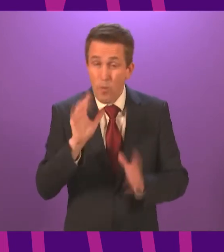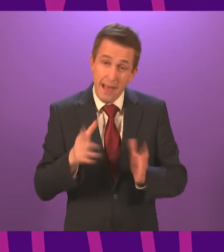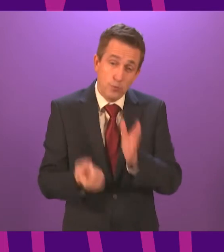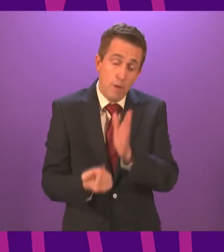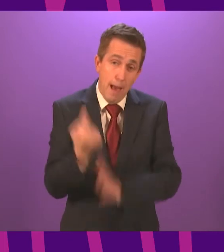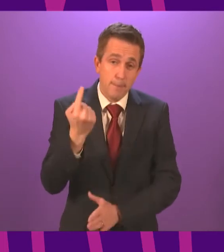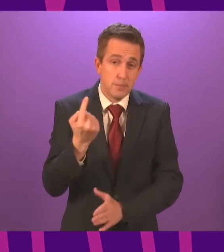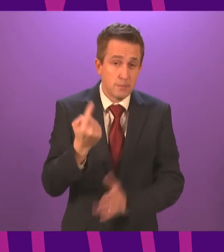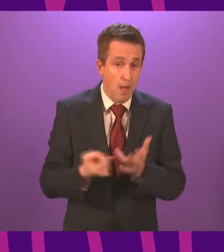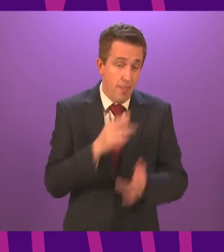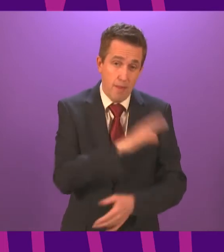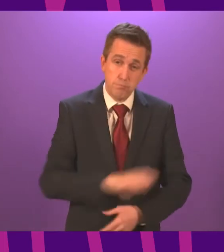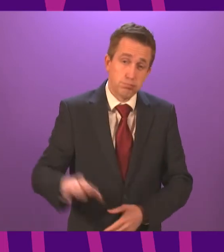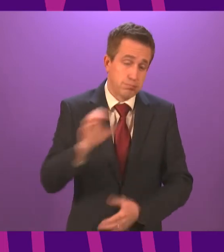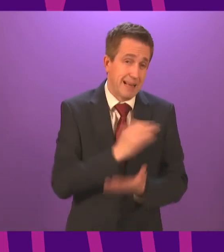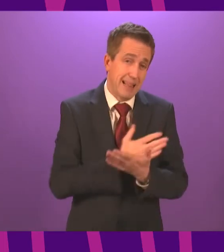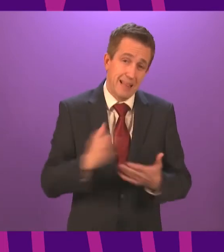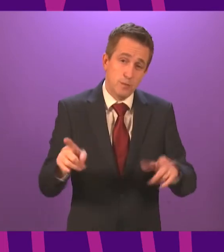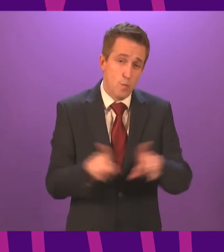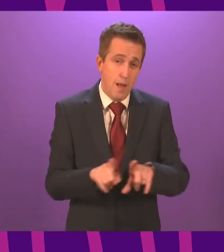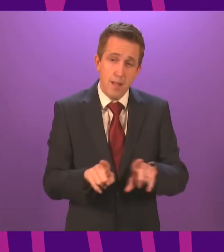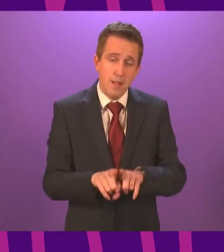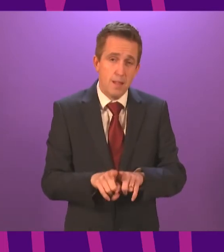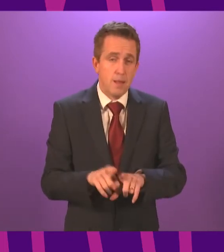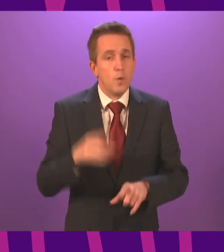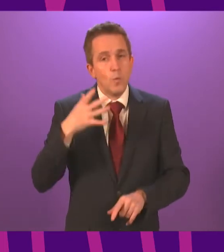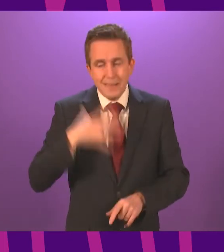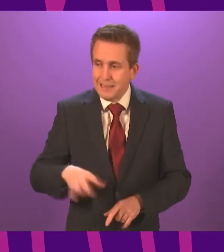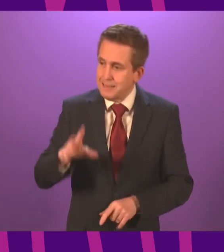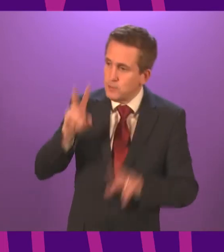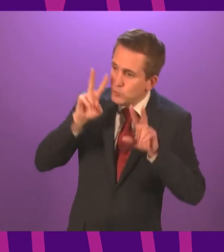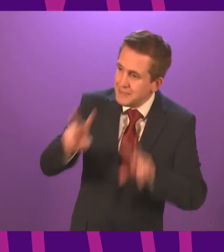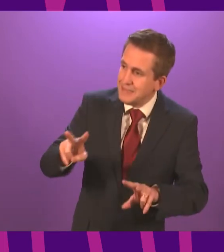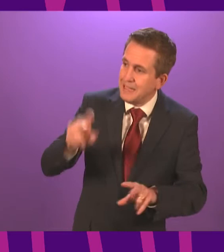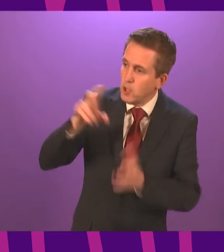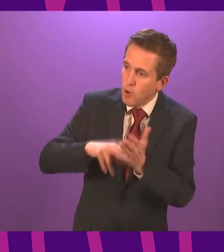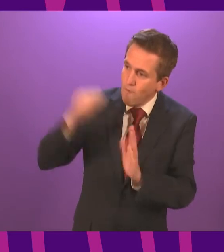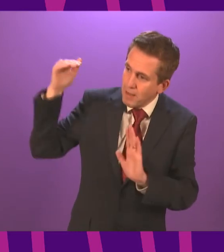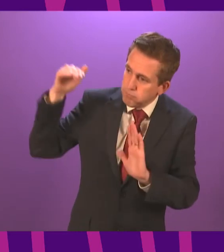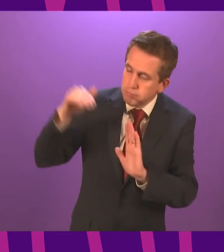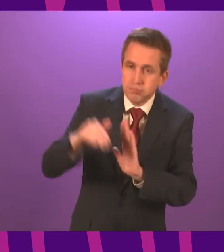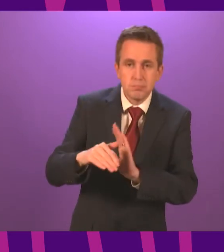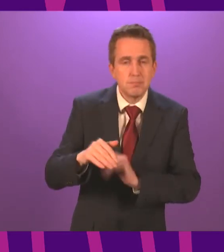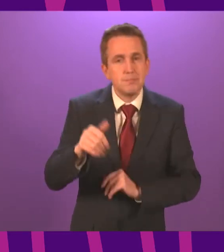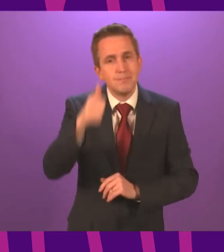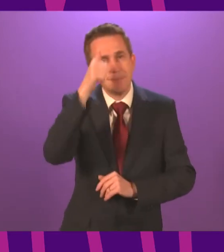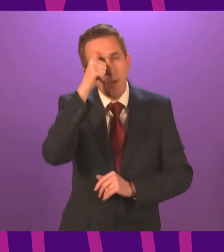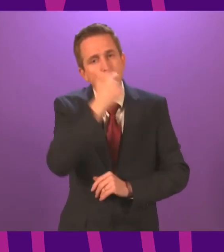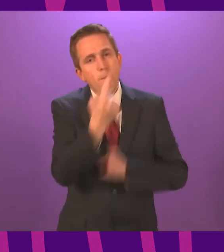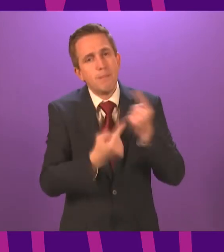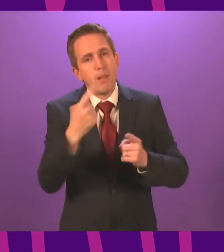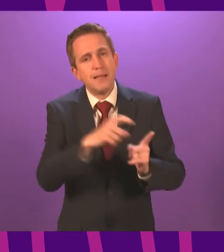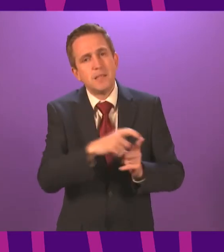other areas are very clear as well. There has to be a consistent downward trend. And I know that Dundonians are doing their